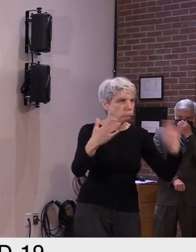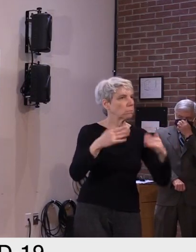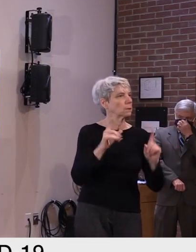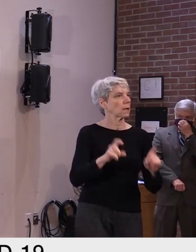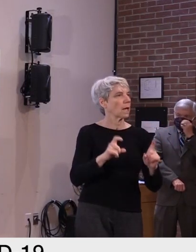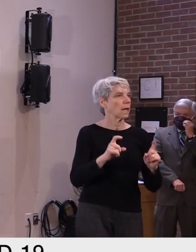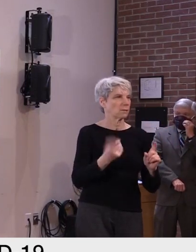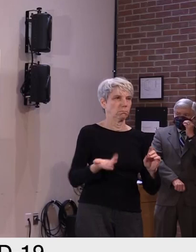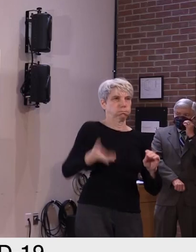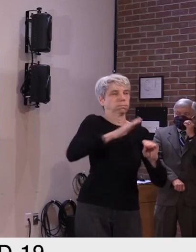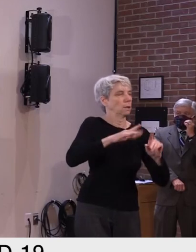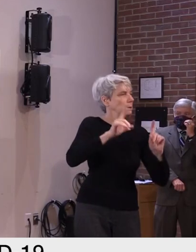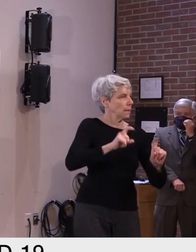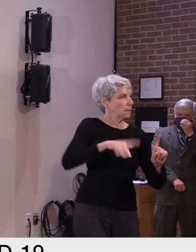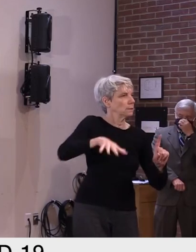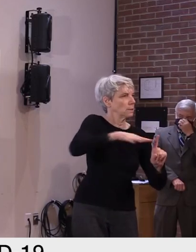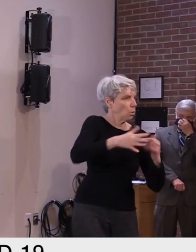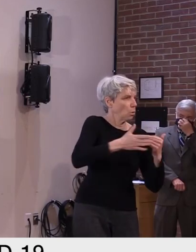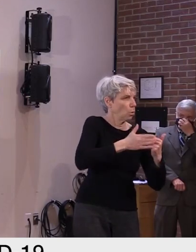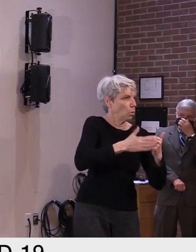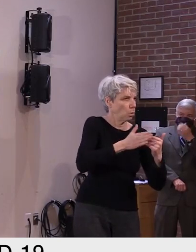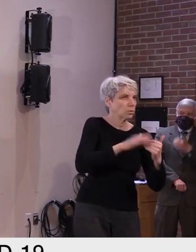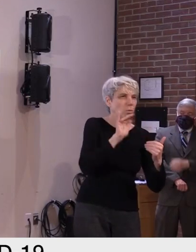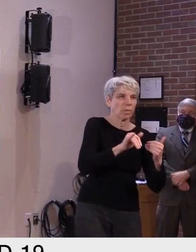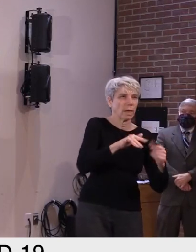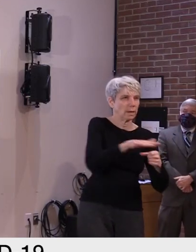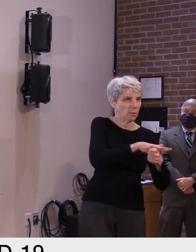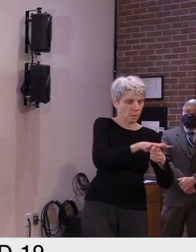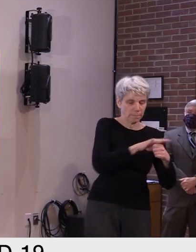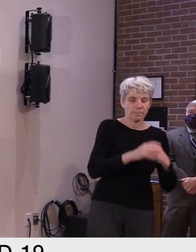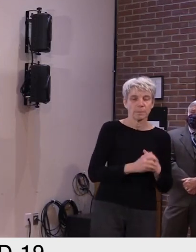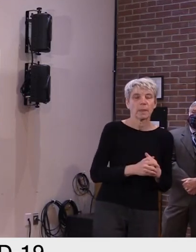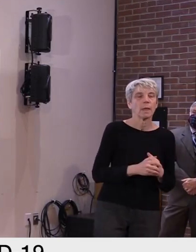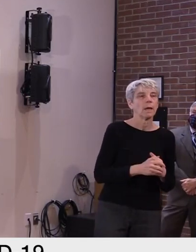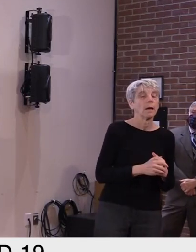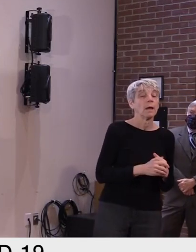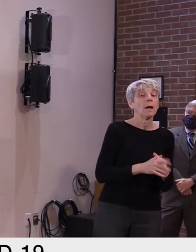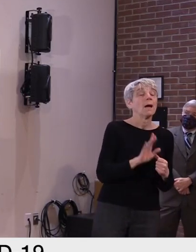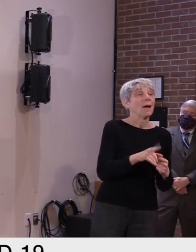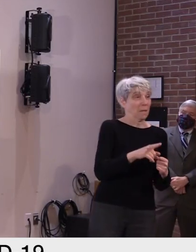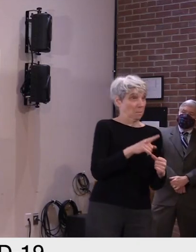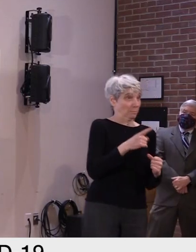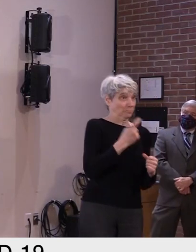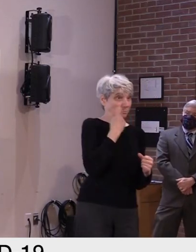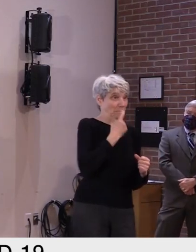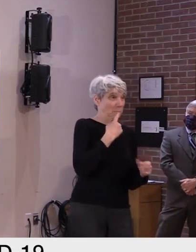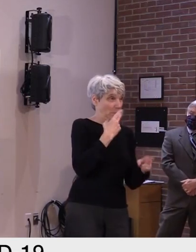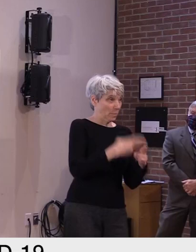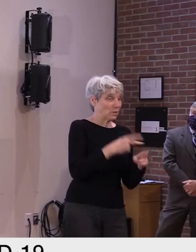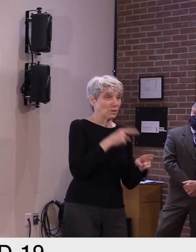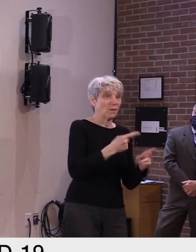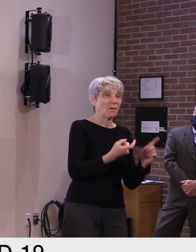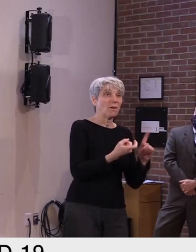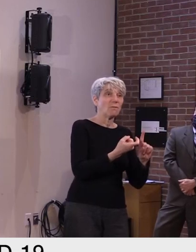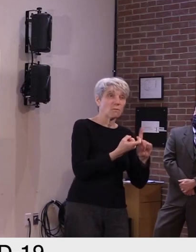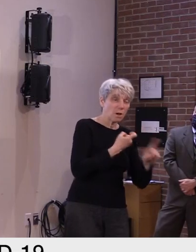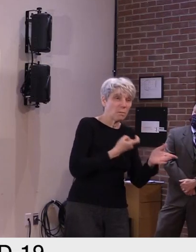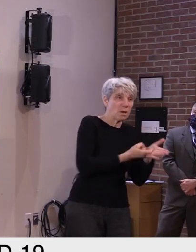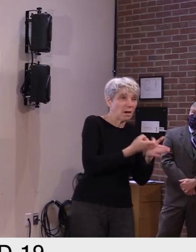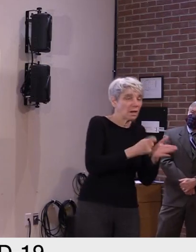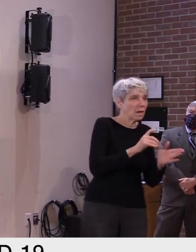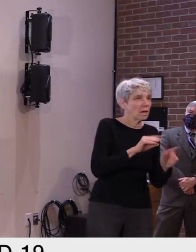I did mention that there had been some spread to a school as well as a high school and